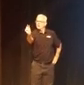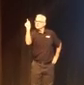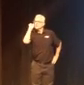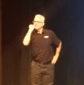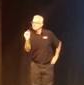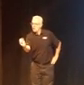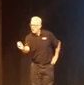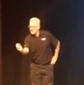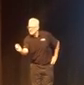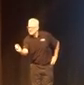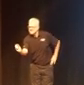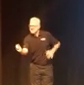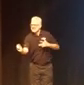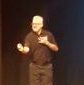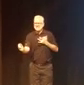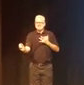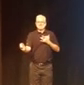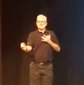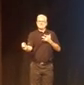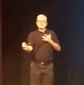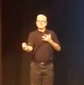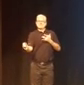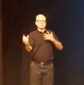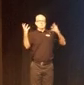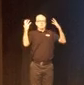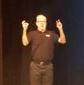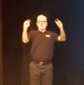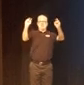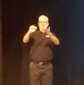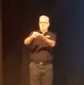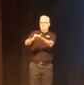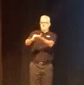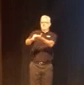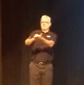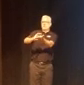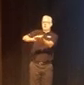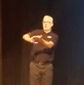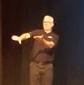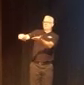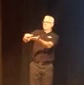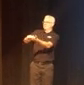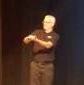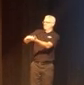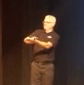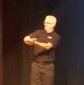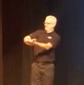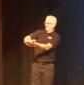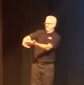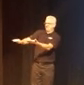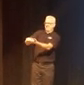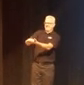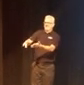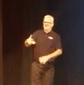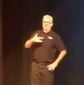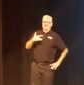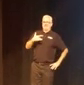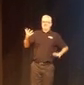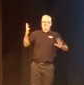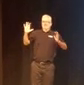And deaf population was so small and he felt like he wanted to just erase that and dismiss